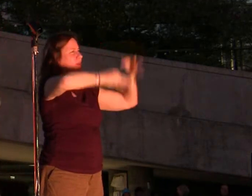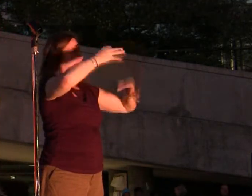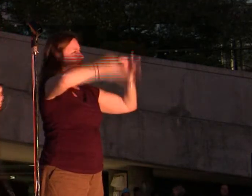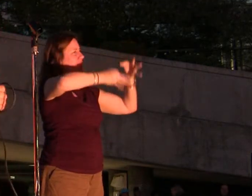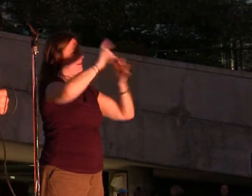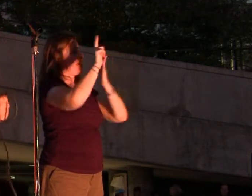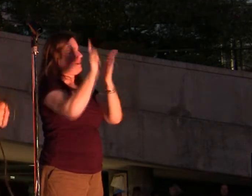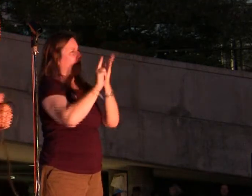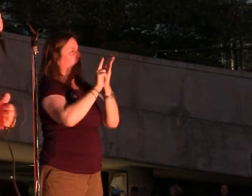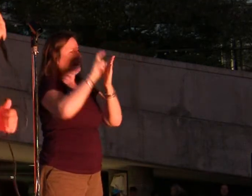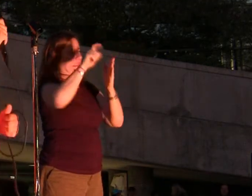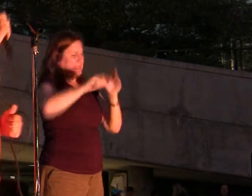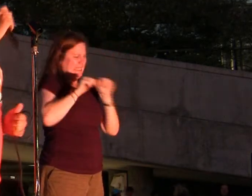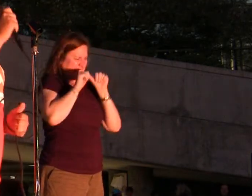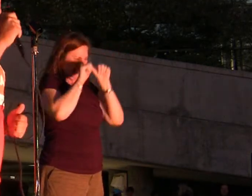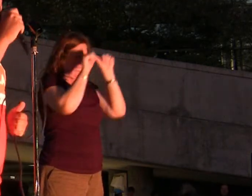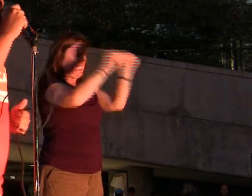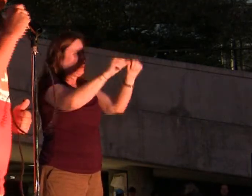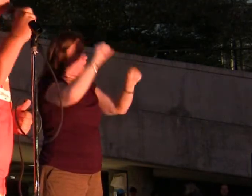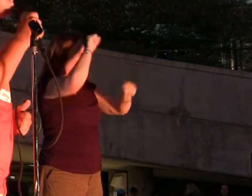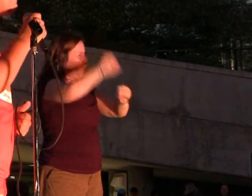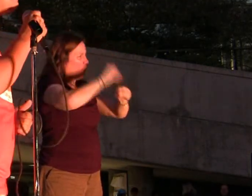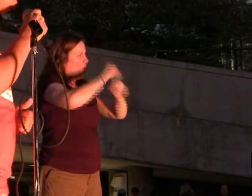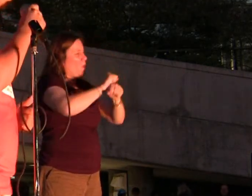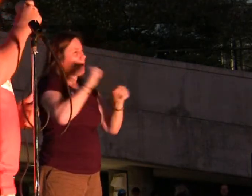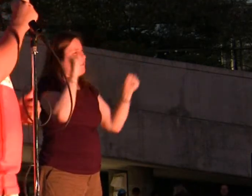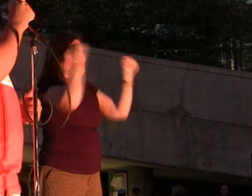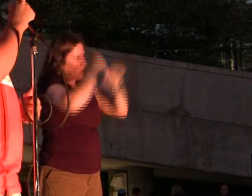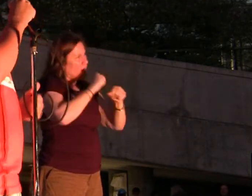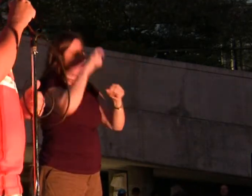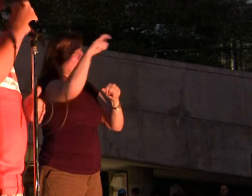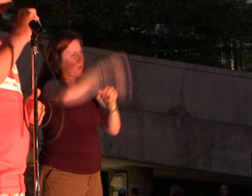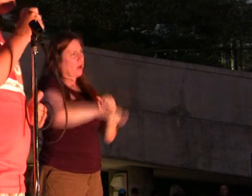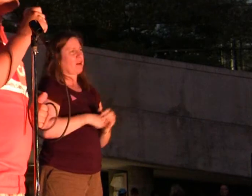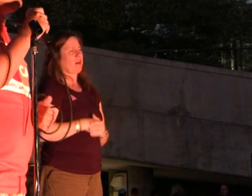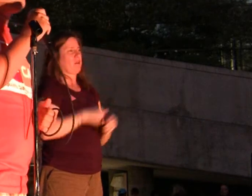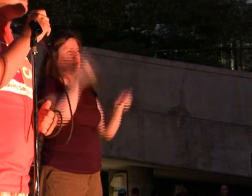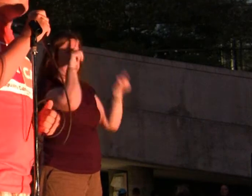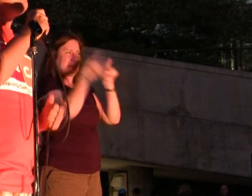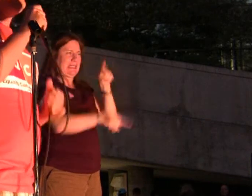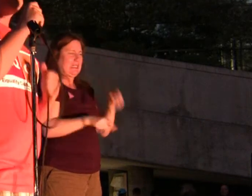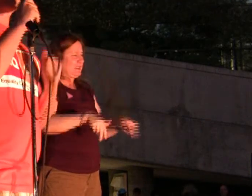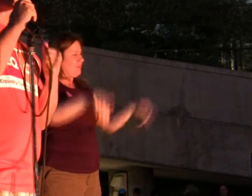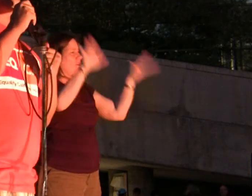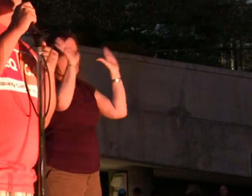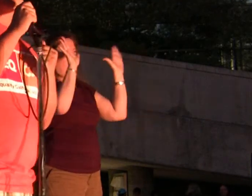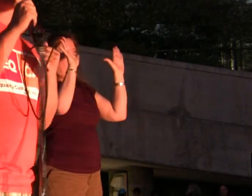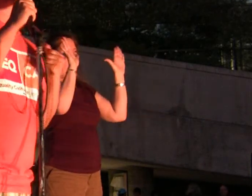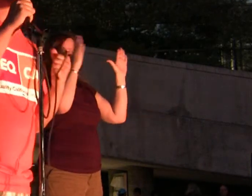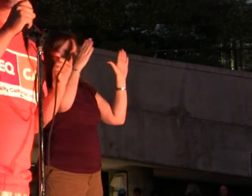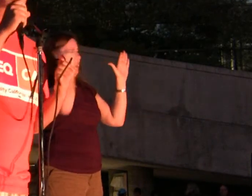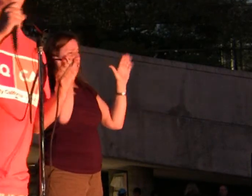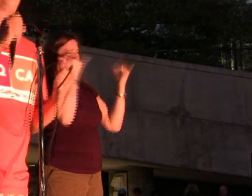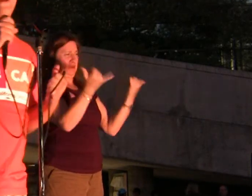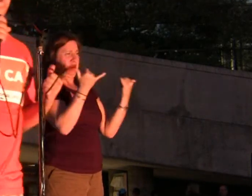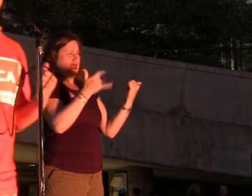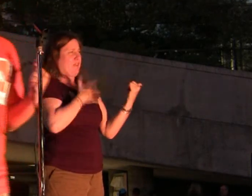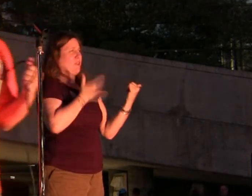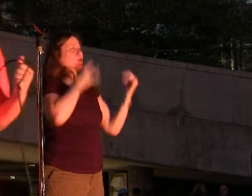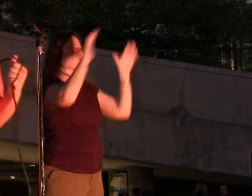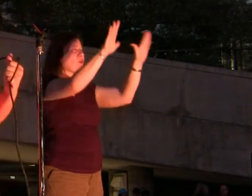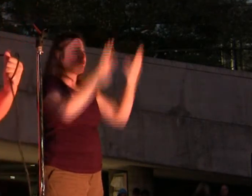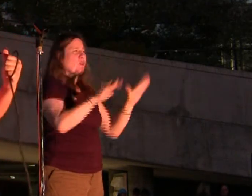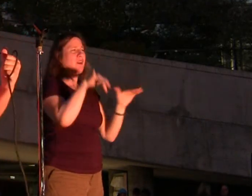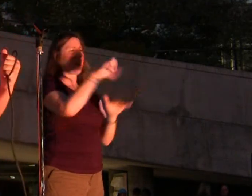to continue to work. We have to continue to fight. We cannot give up, because even though today feels